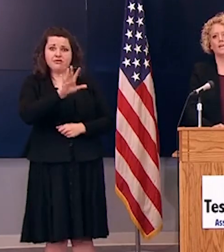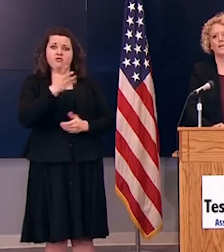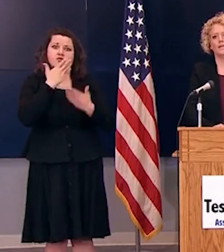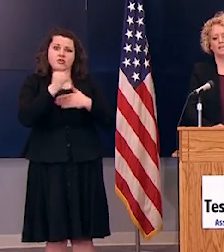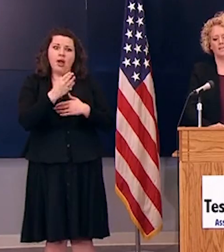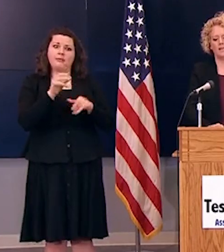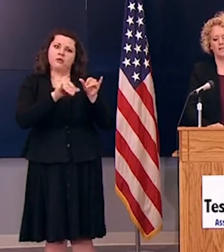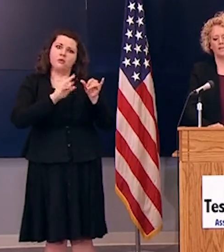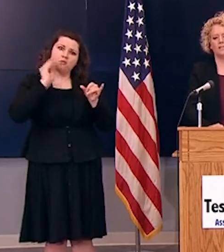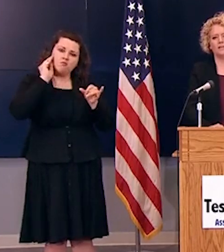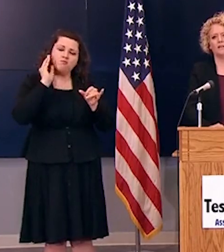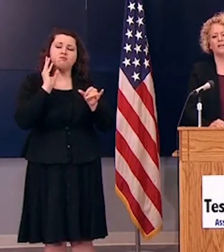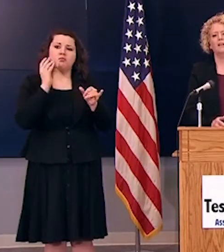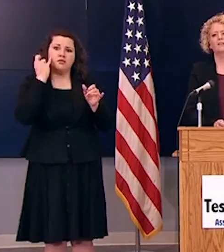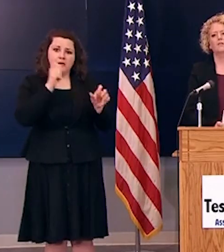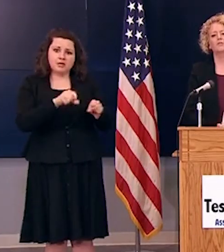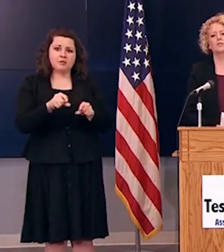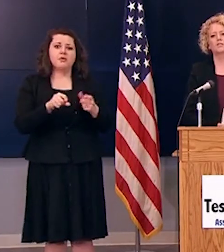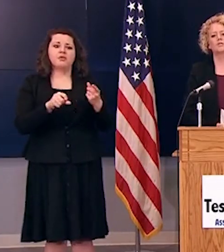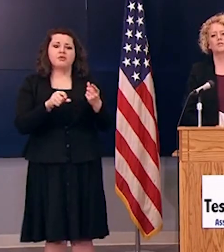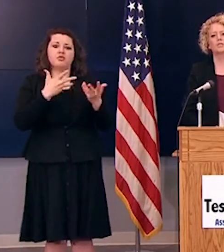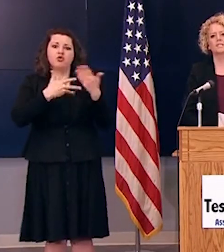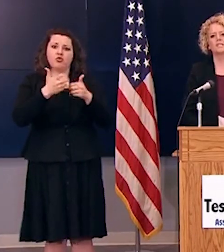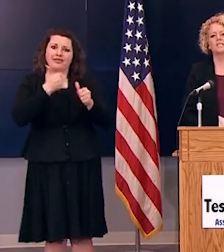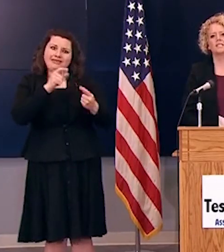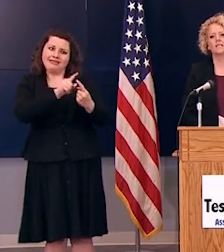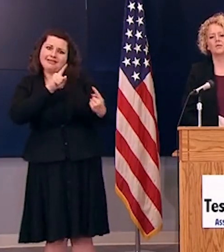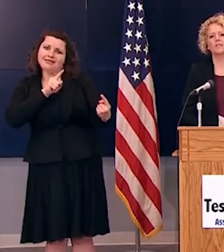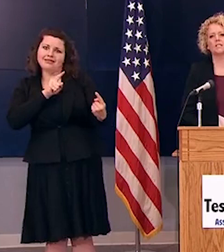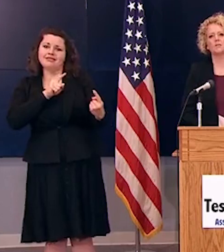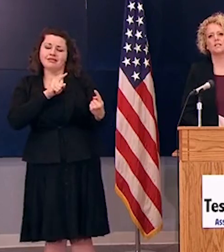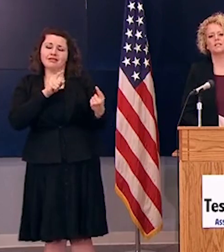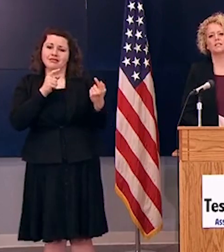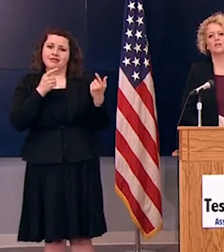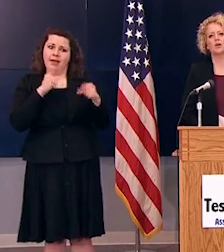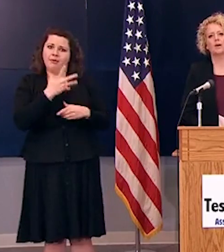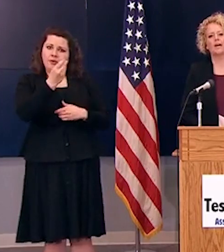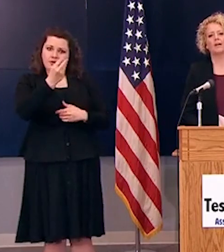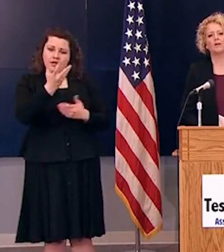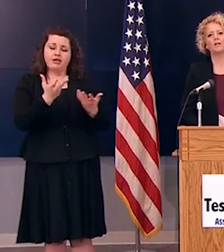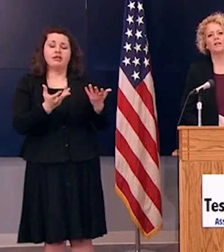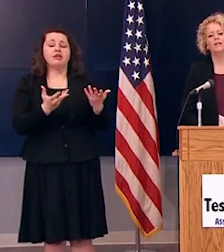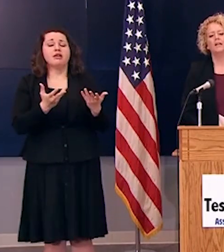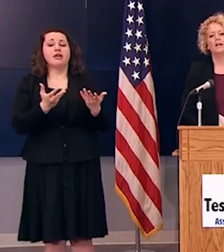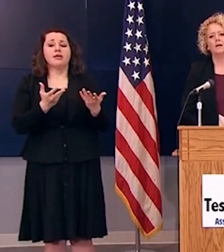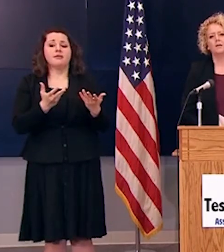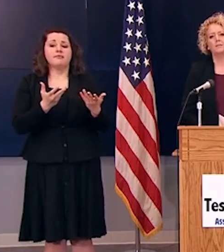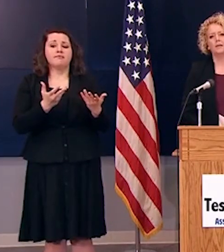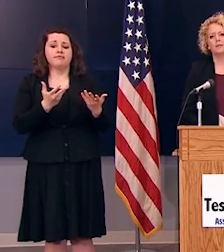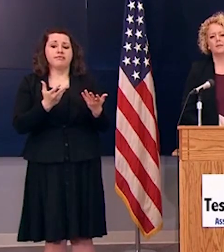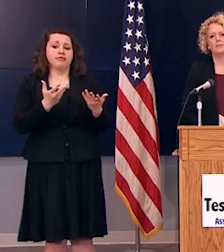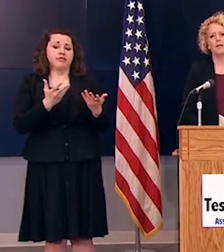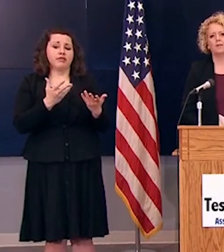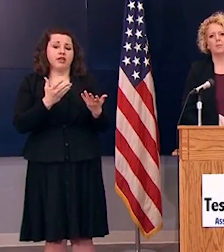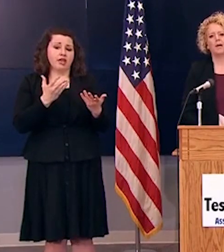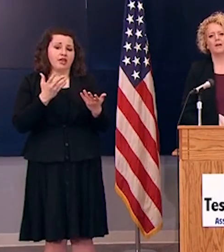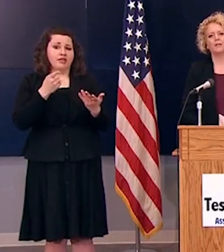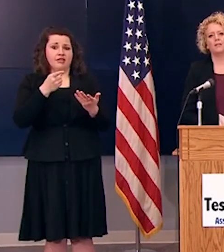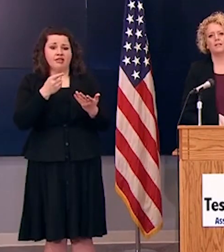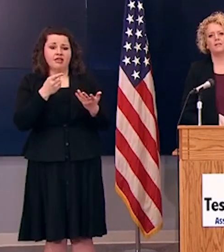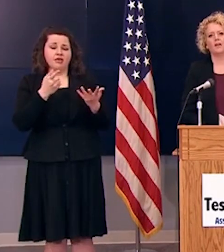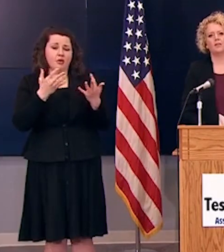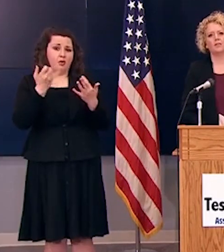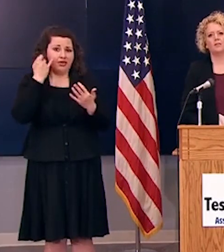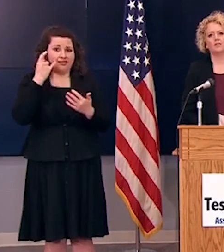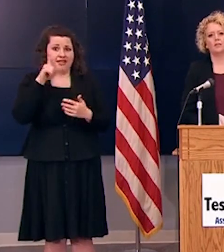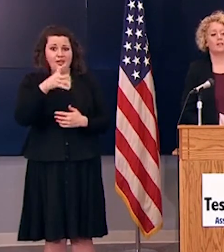home when they can, and social distancing when they do need to go out. And be out and about